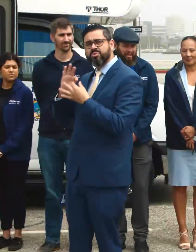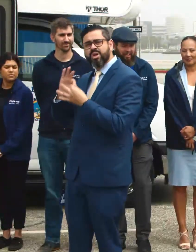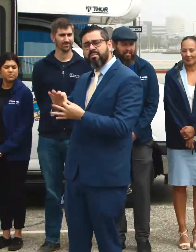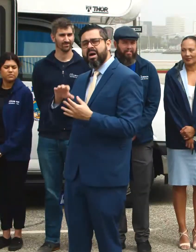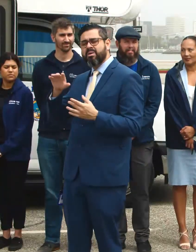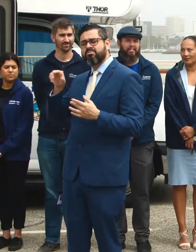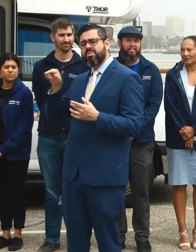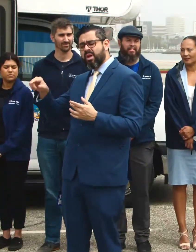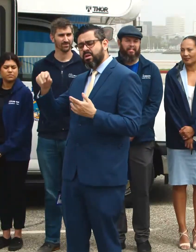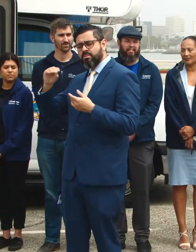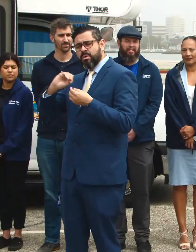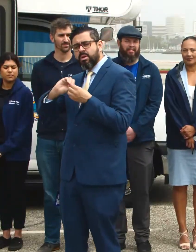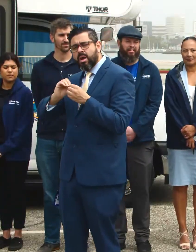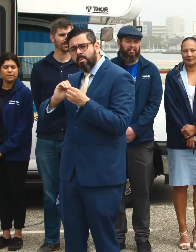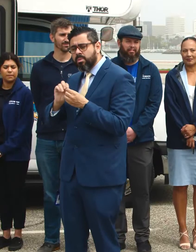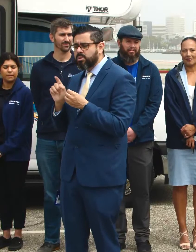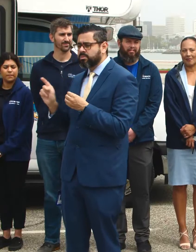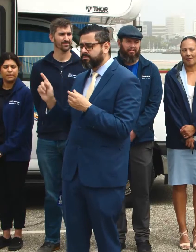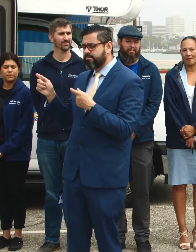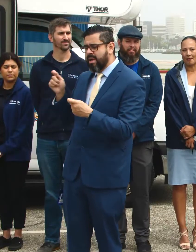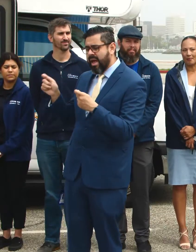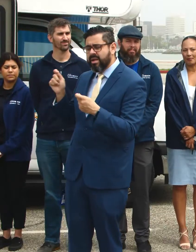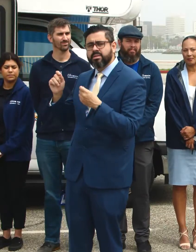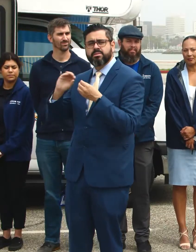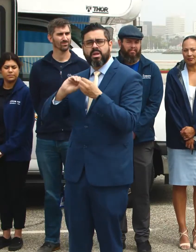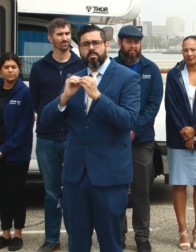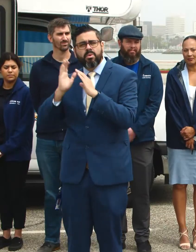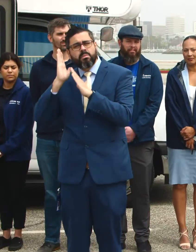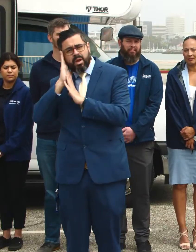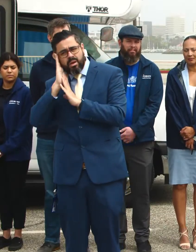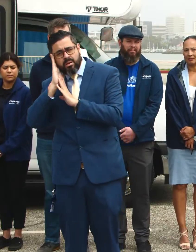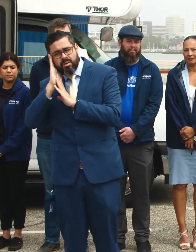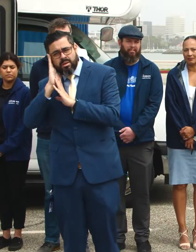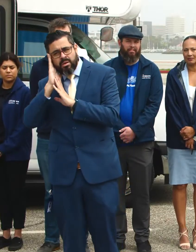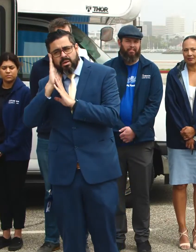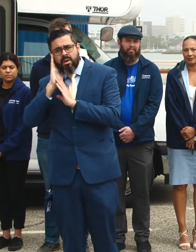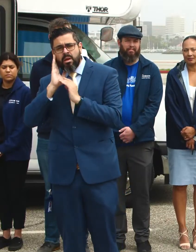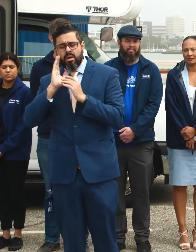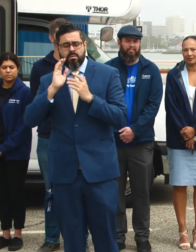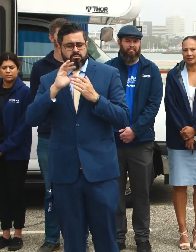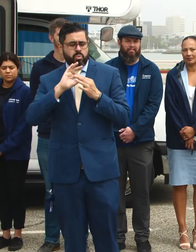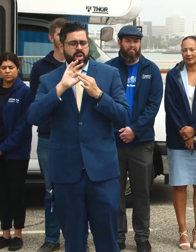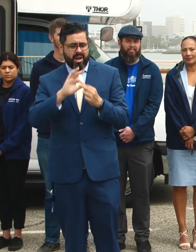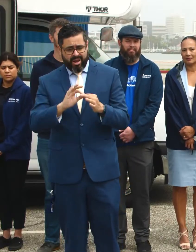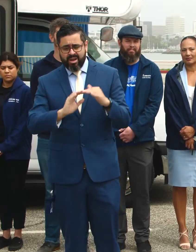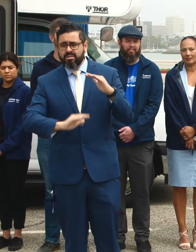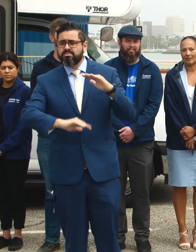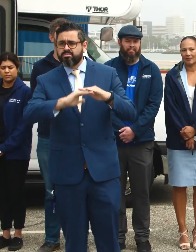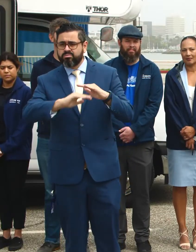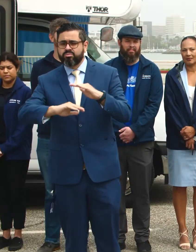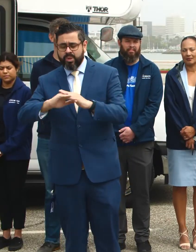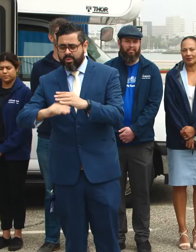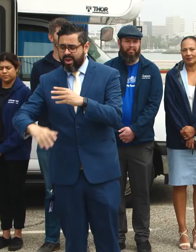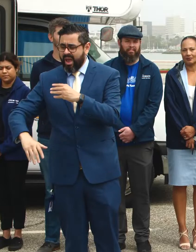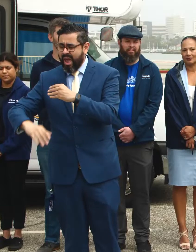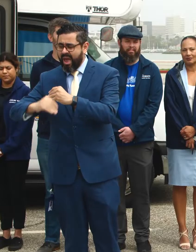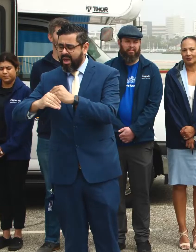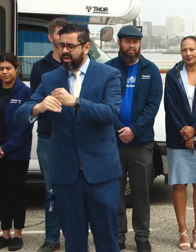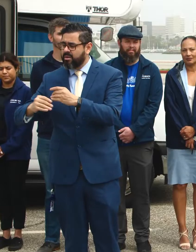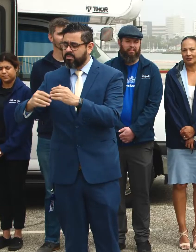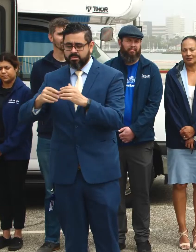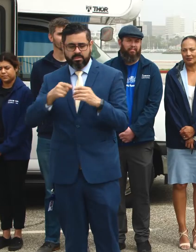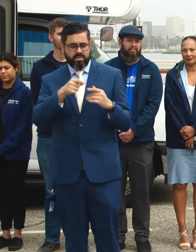condition. They manage the shelters, but I'll tell you, it's a story of capacity. When we add more capacity, we're able to move people